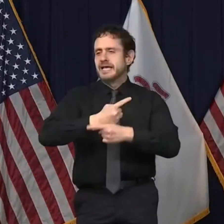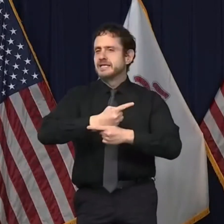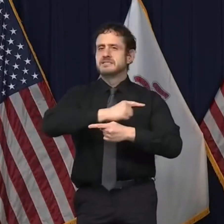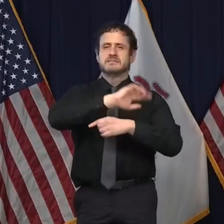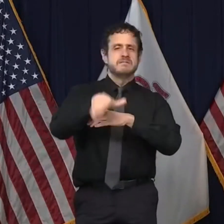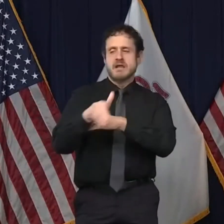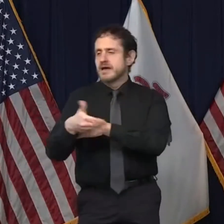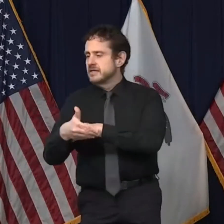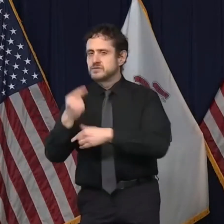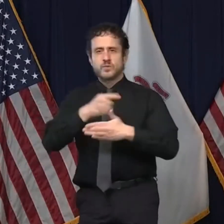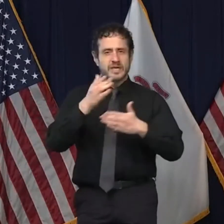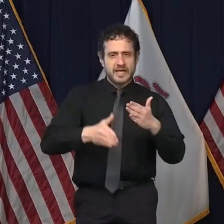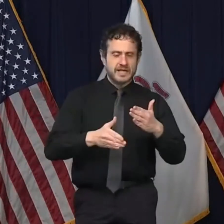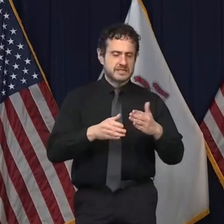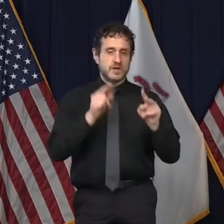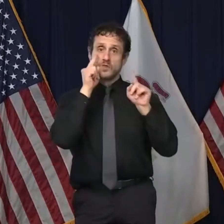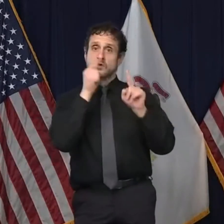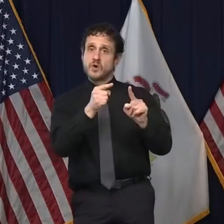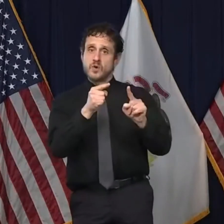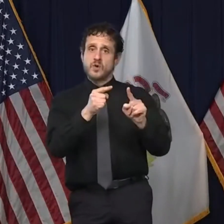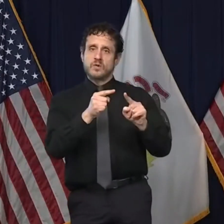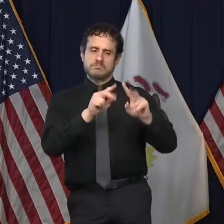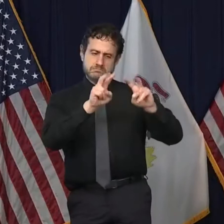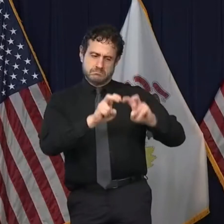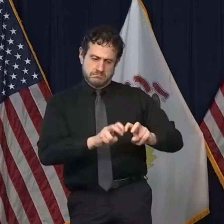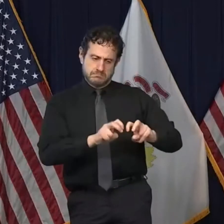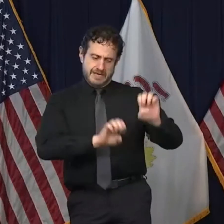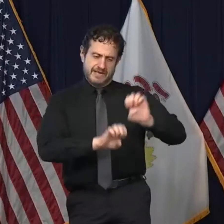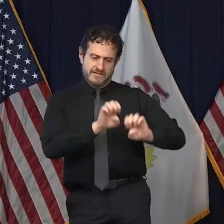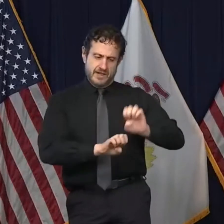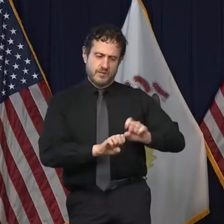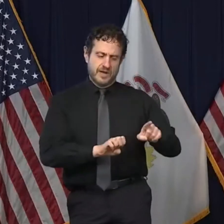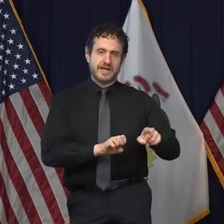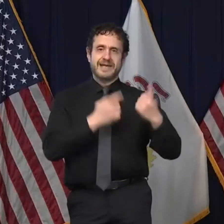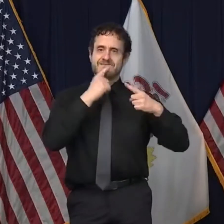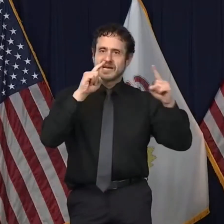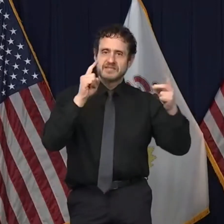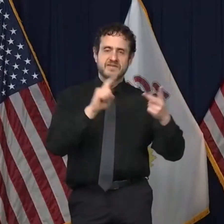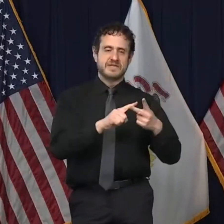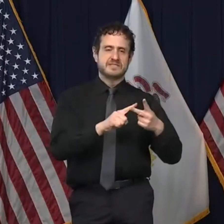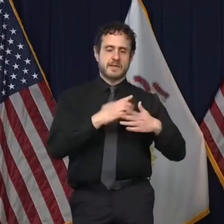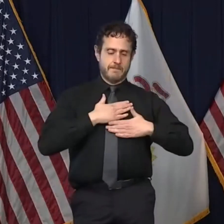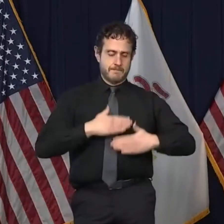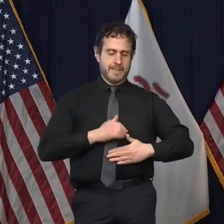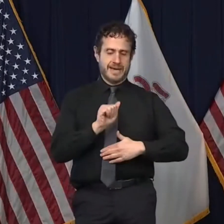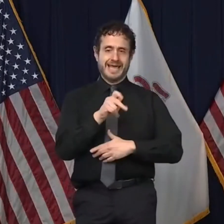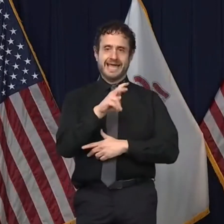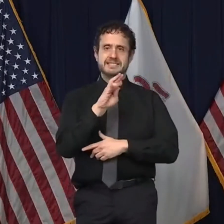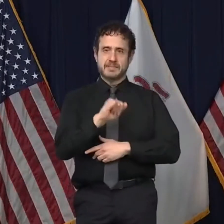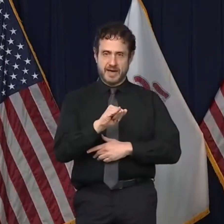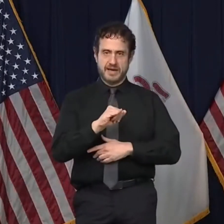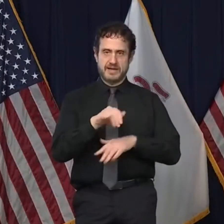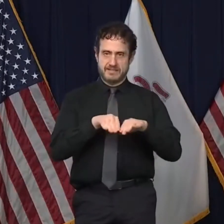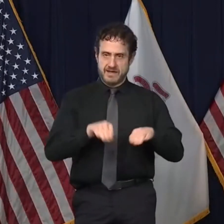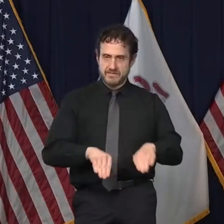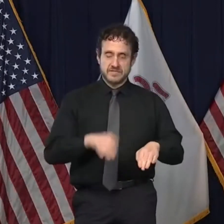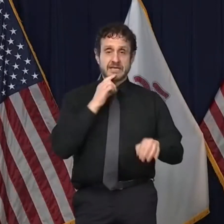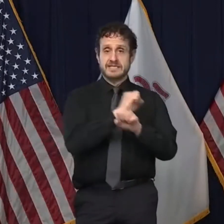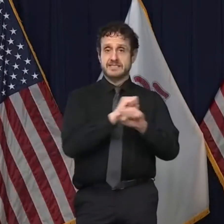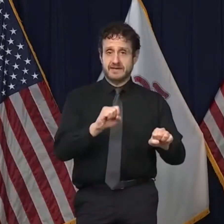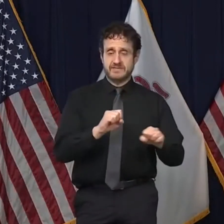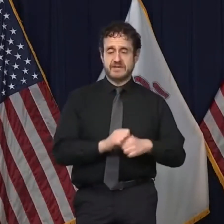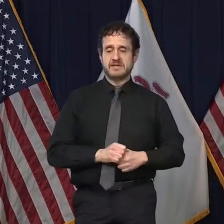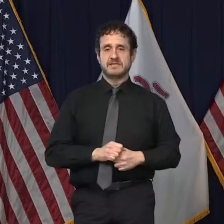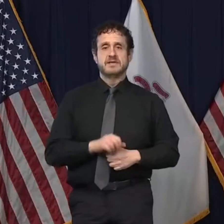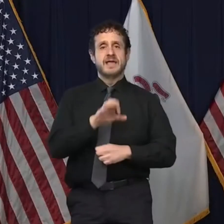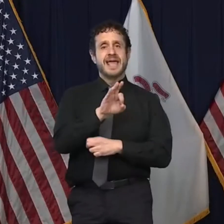evaluating clinical effectiveness, antibody levels, and safety. FDA analysts will also pore over